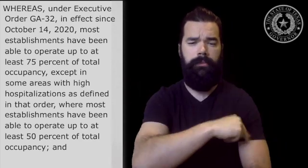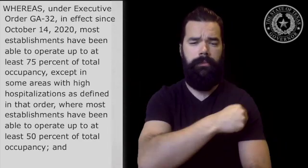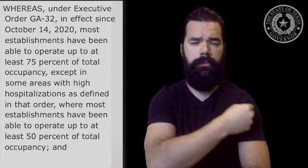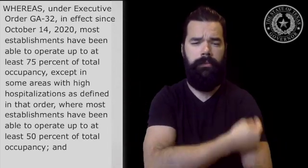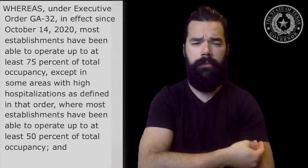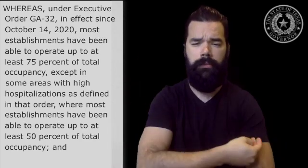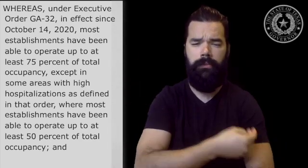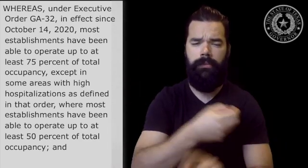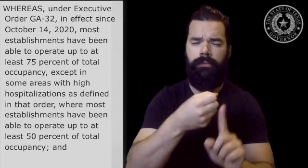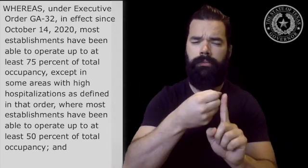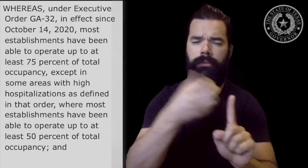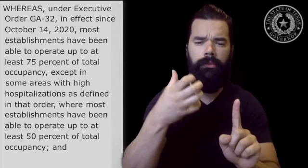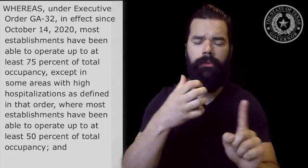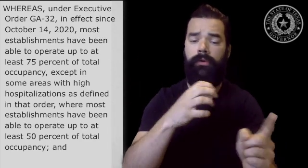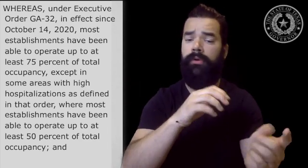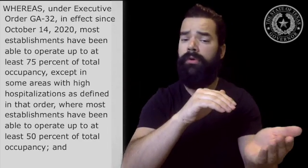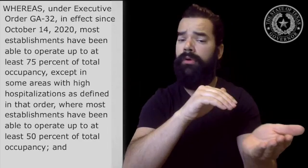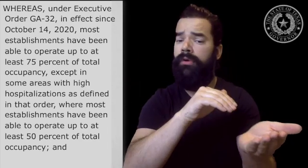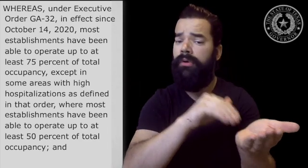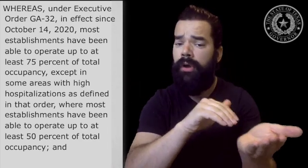occupancy, and